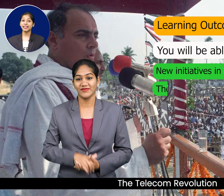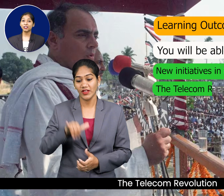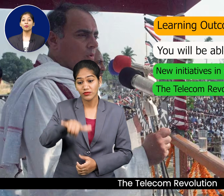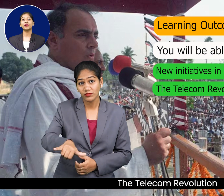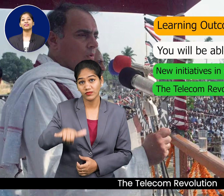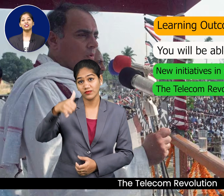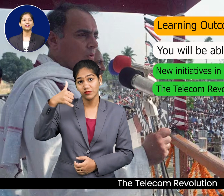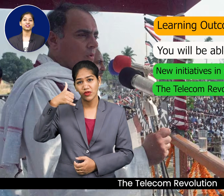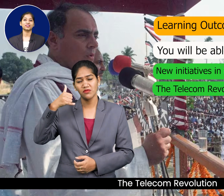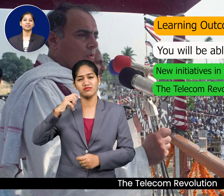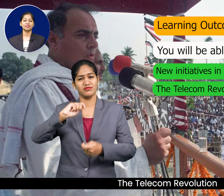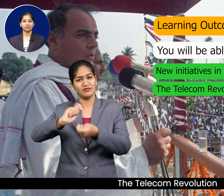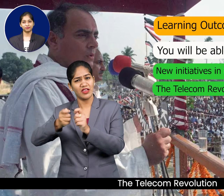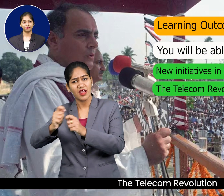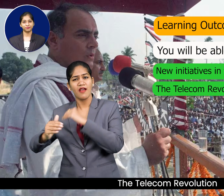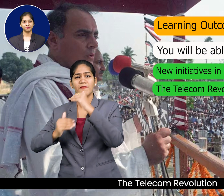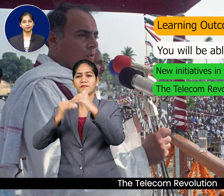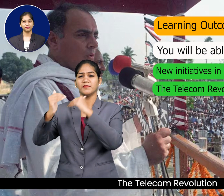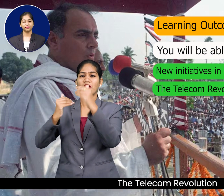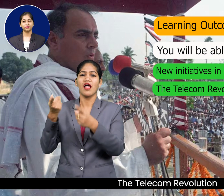The telecom revolution,